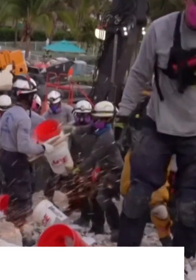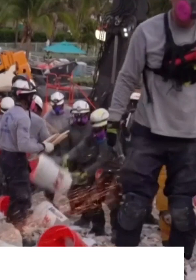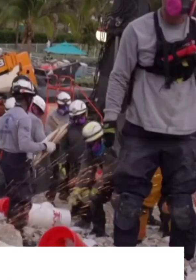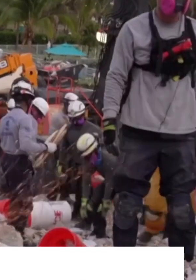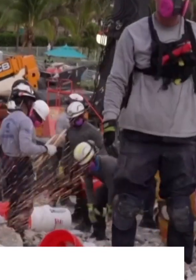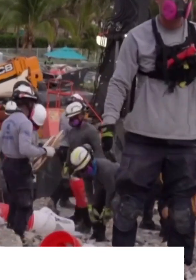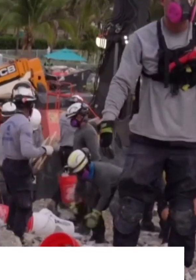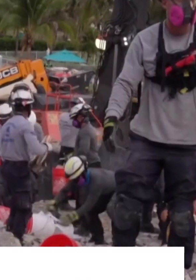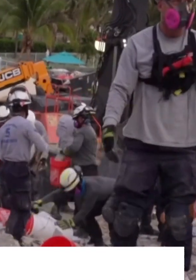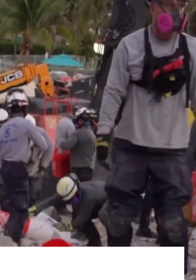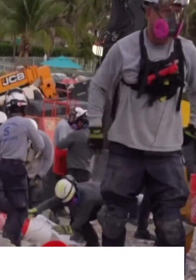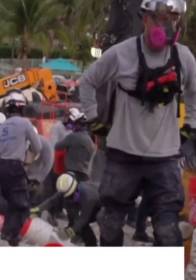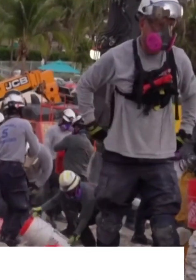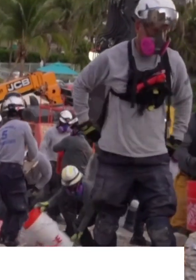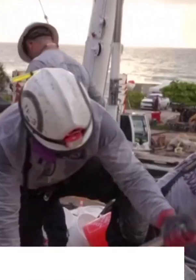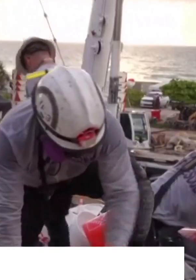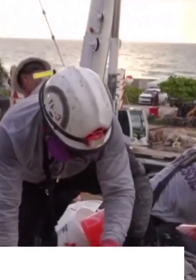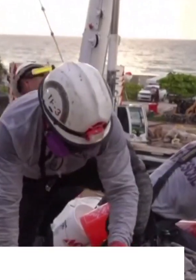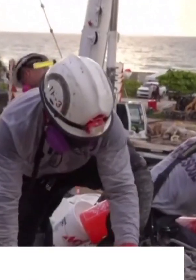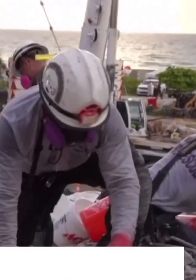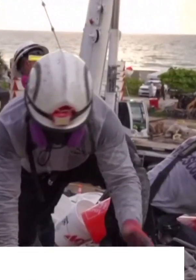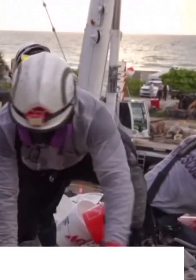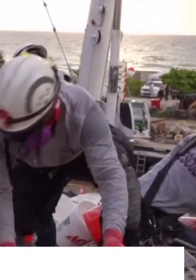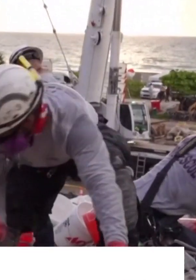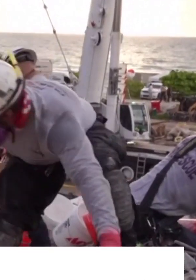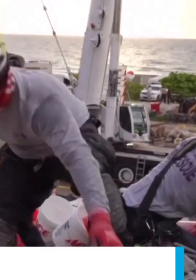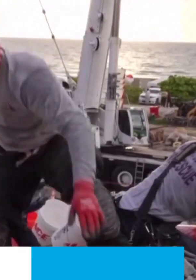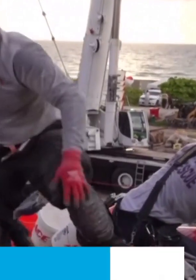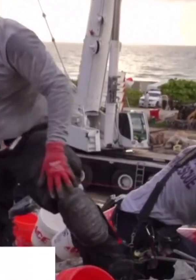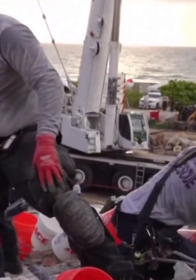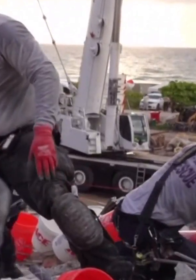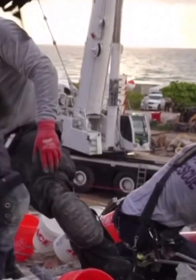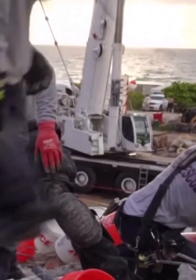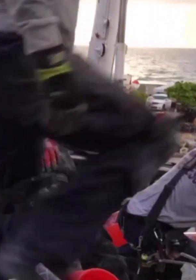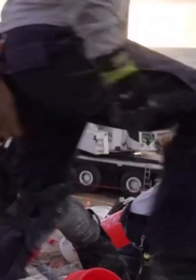No one has been rescued alive from the site since the first hours after the building collapsed last Thursday.